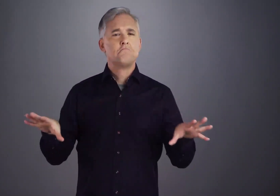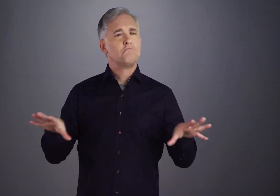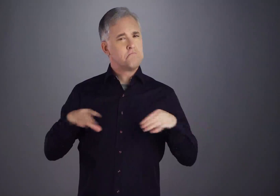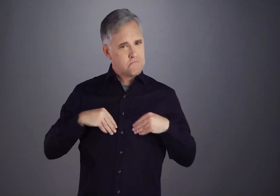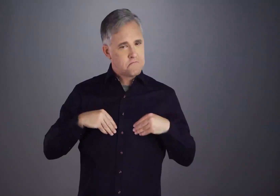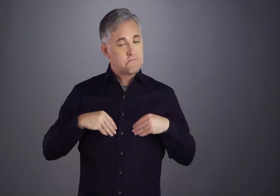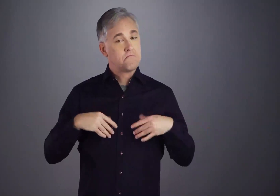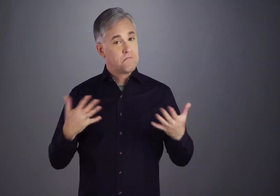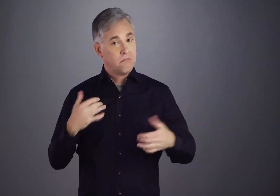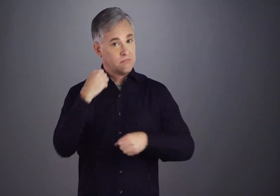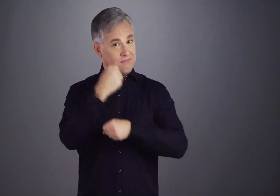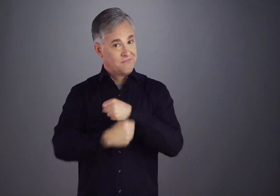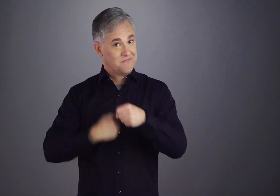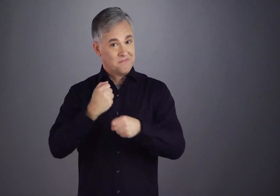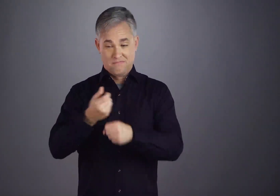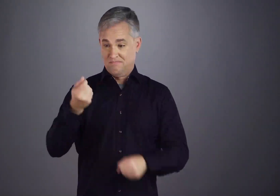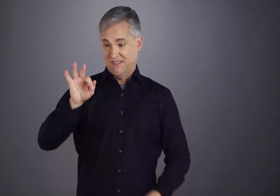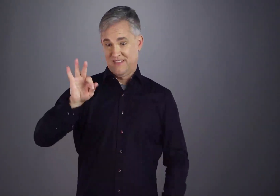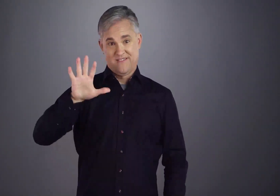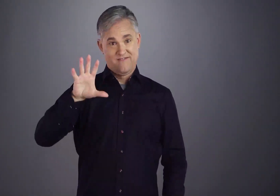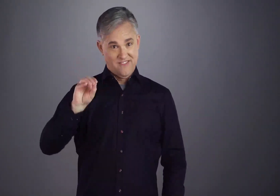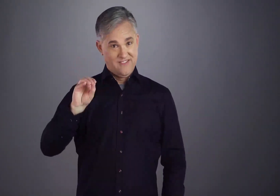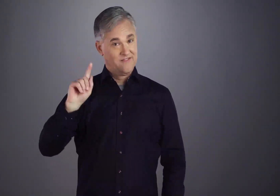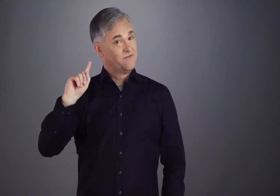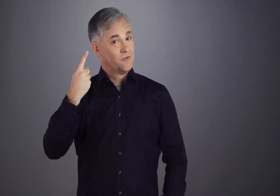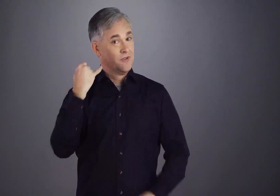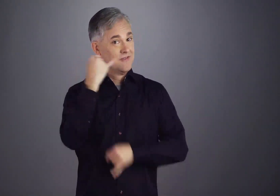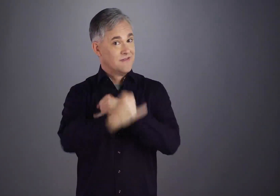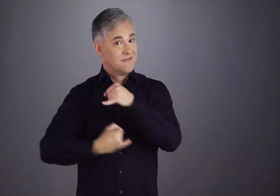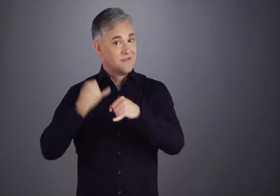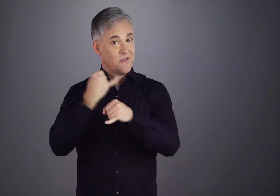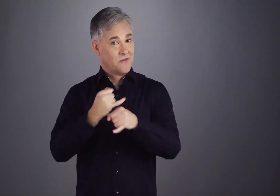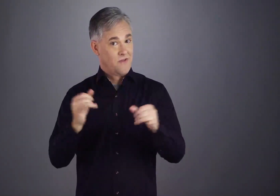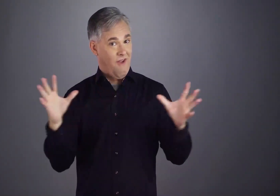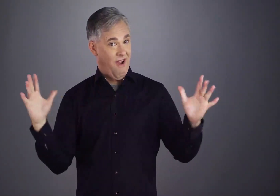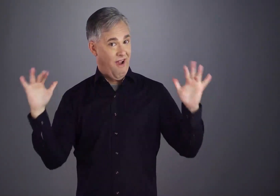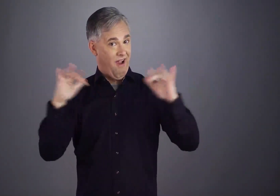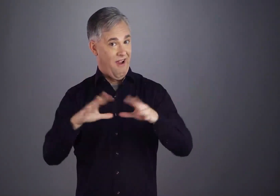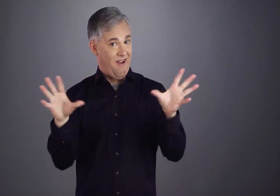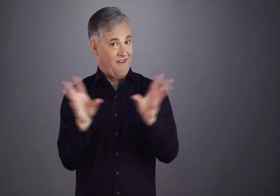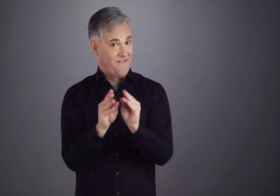they were confirmed by our first international conference held at Cleveland.